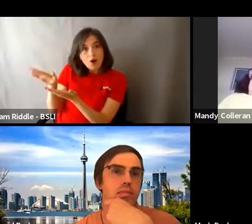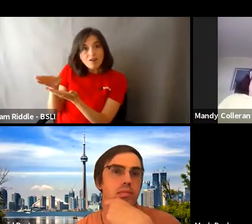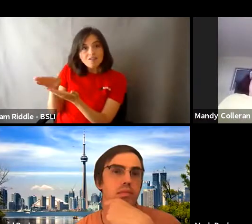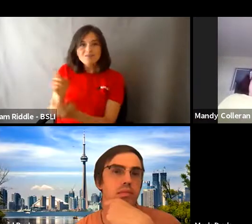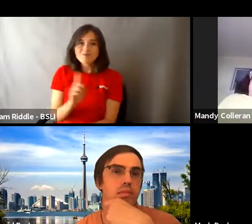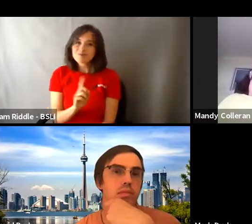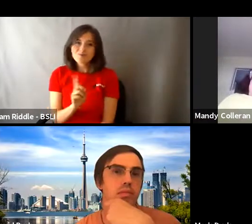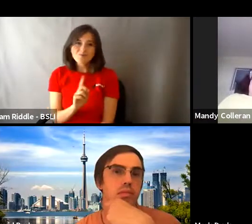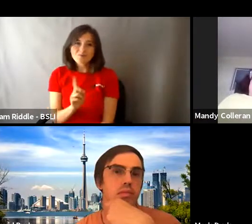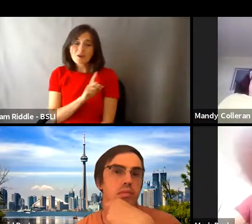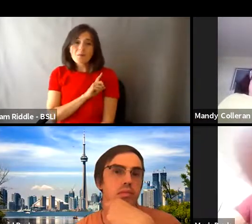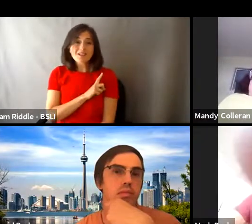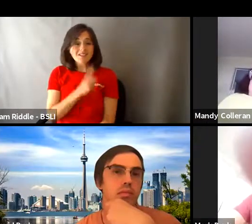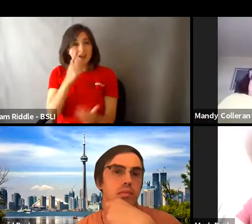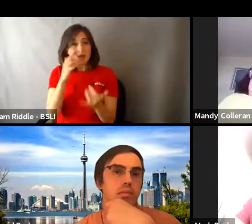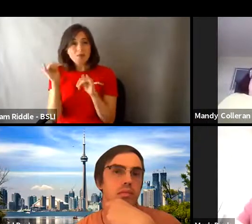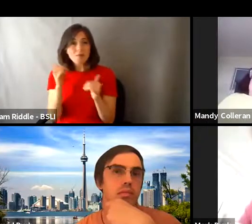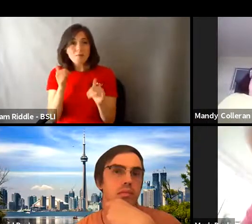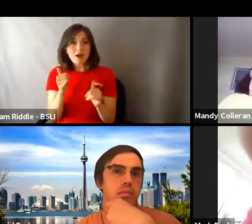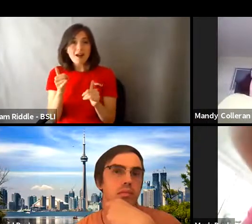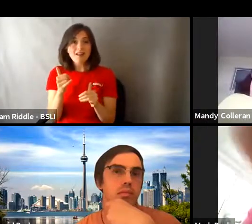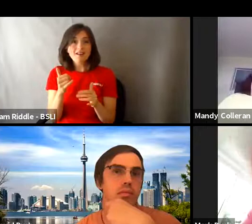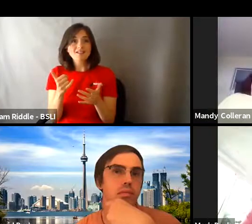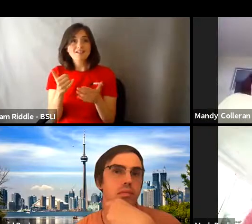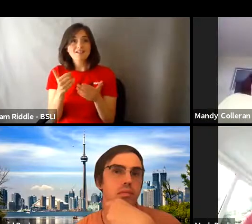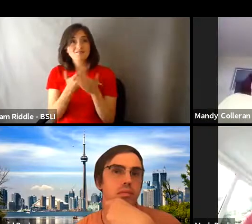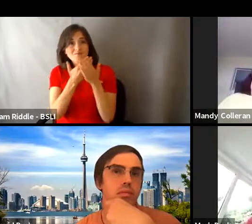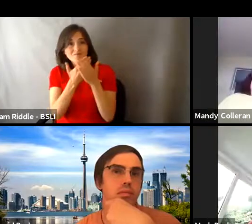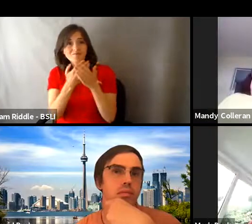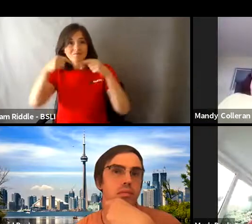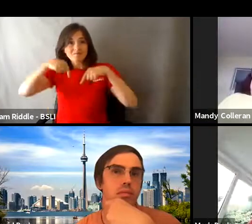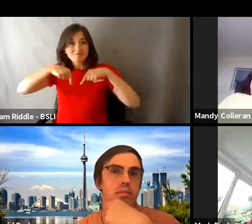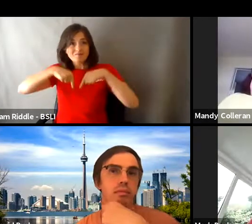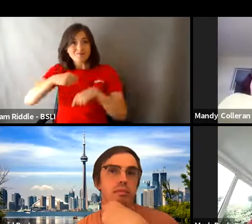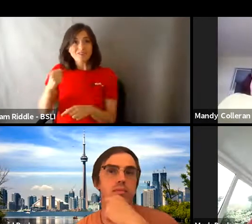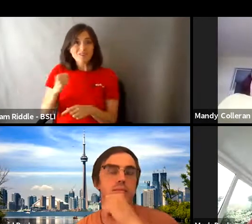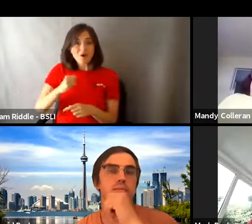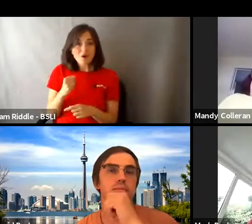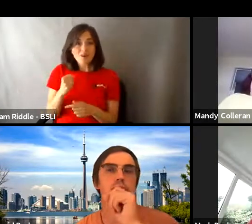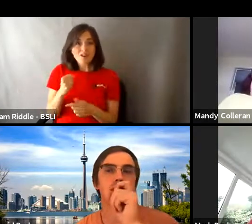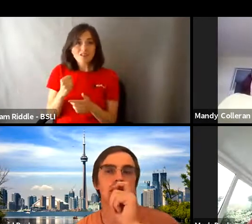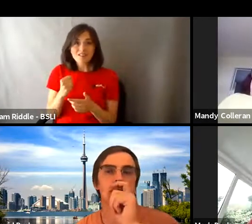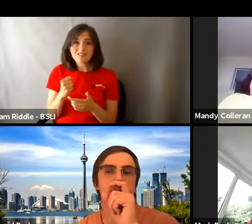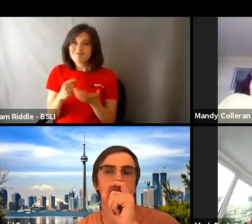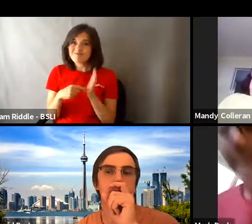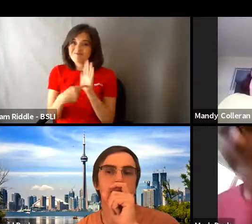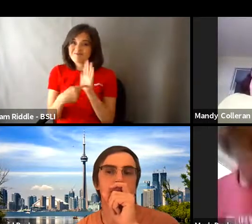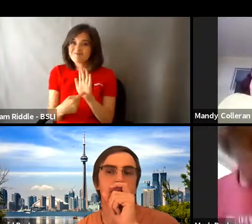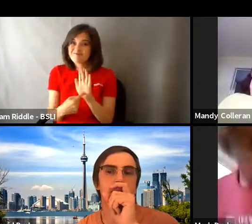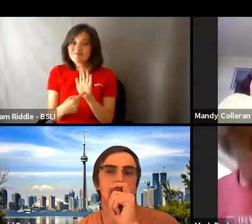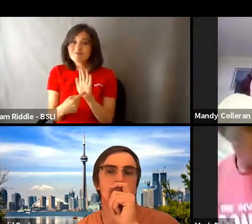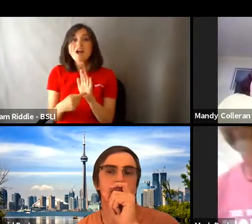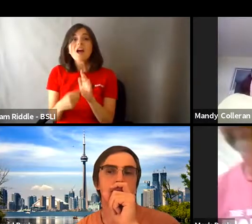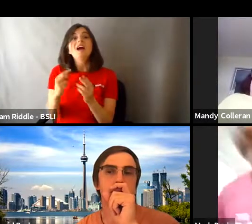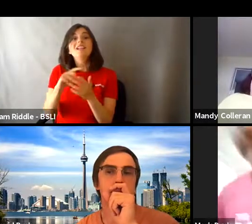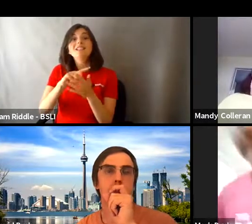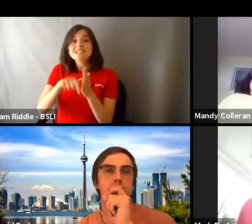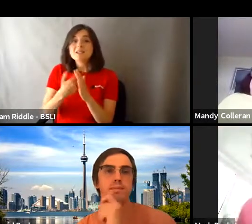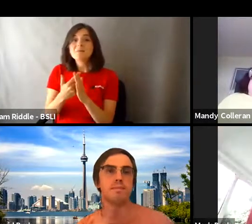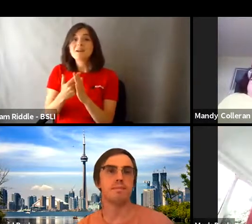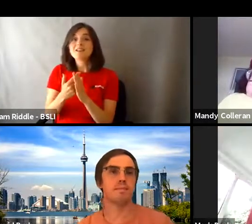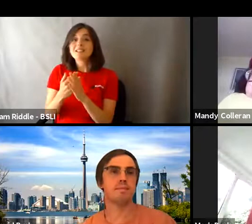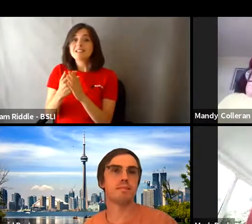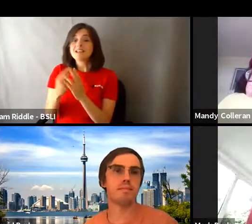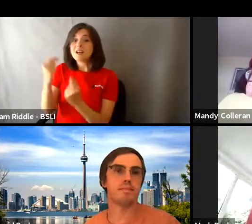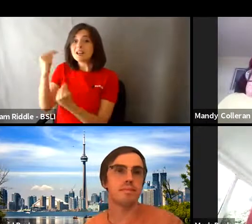the pilot study in Scotland is basically saying that disability benefits would have to remain in place and assessments for disability